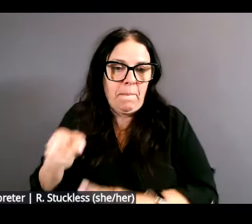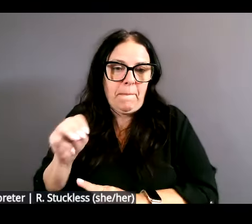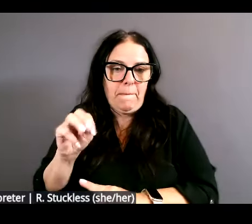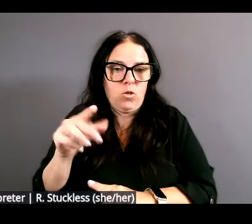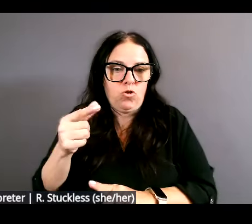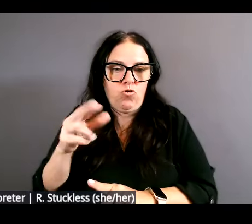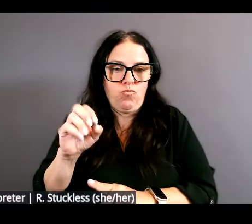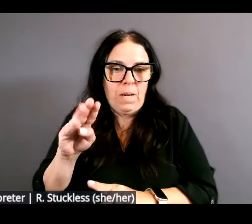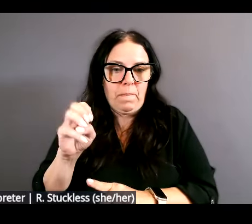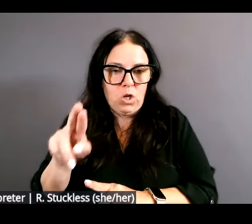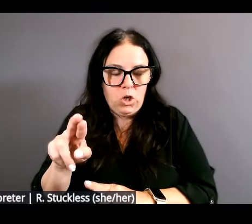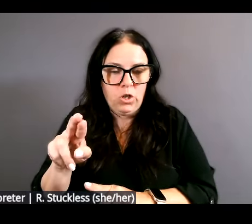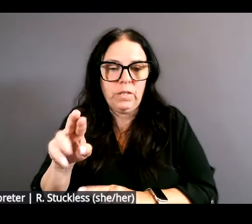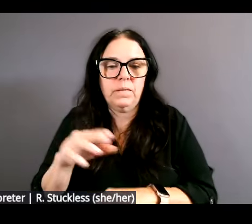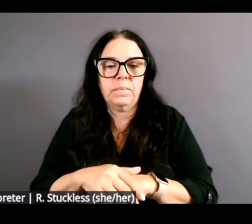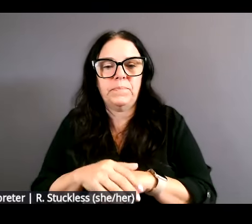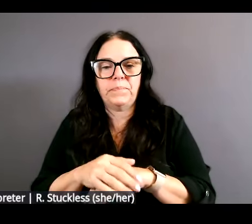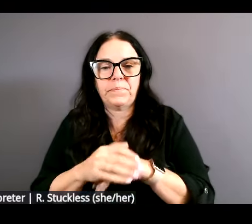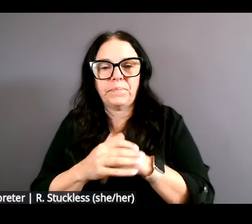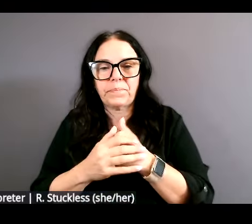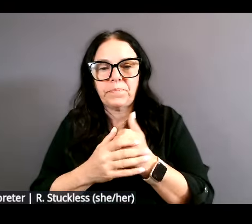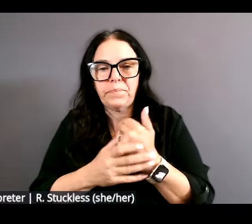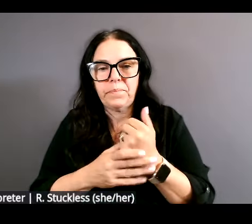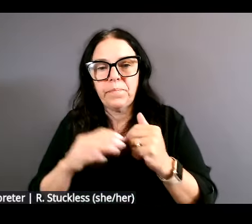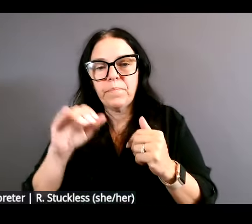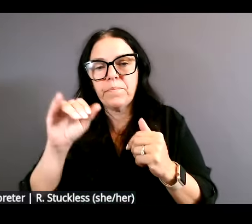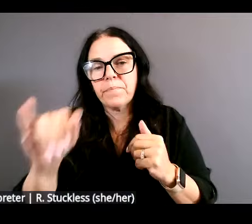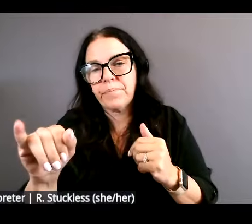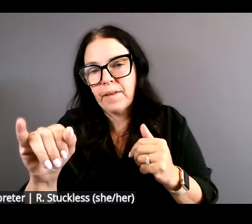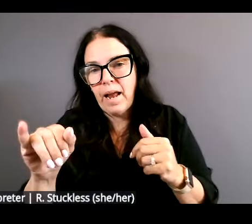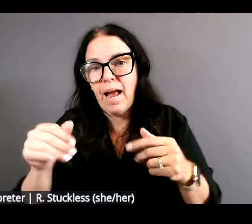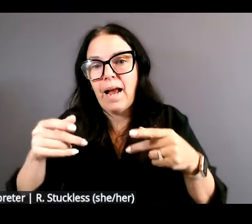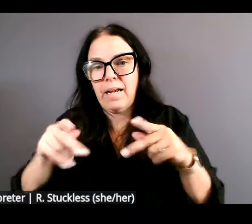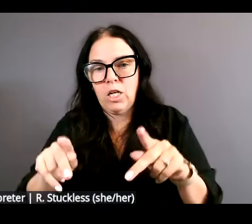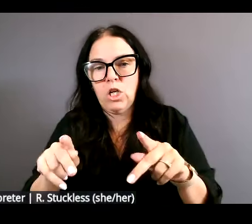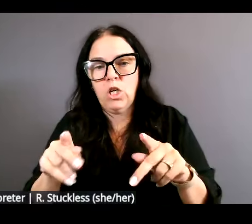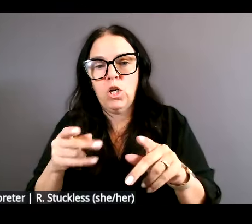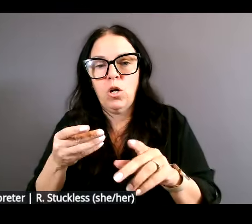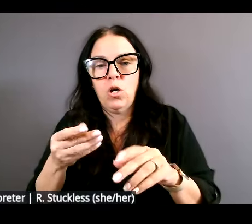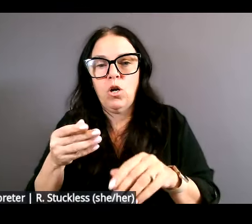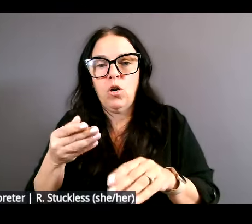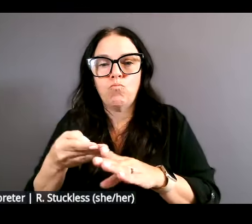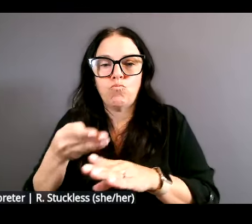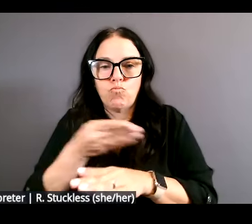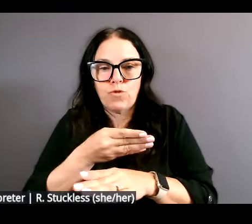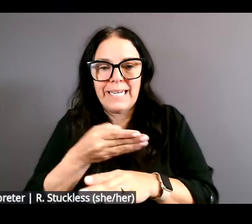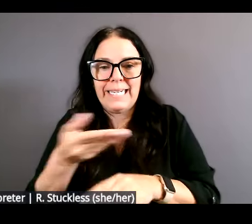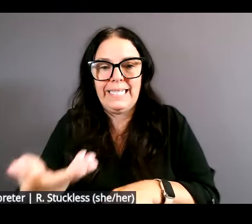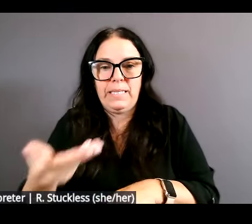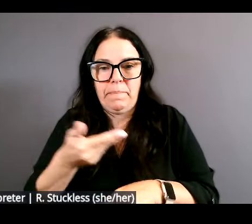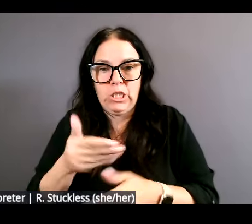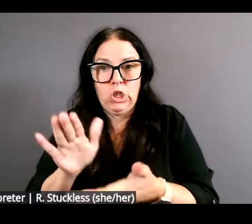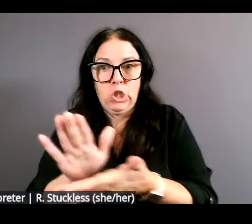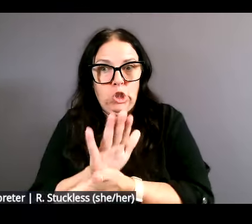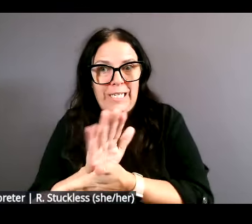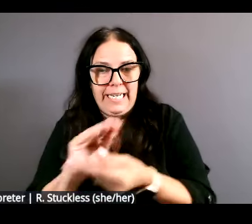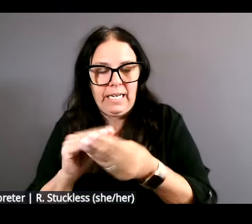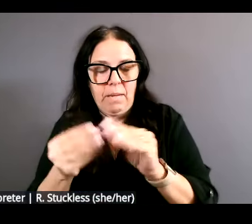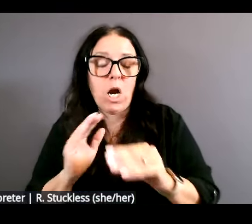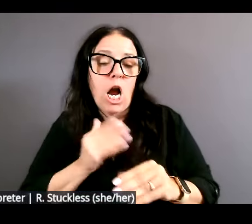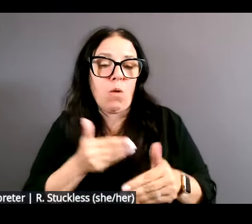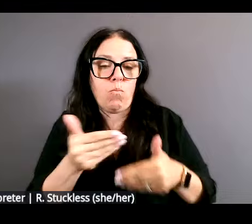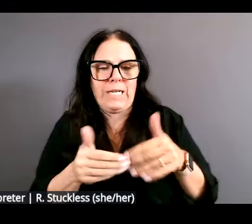numbering. This is one, there's no change in our process with this, but I